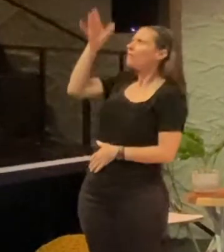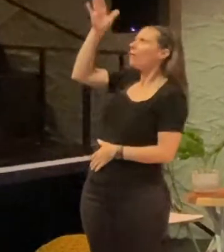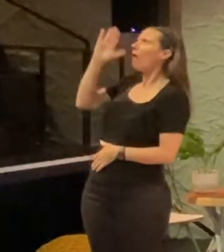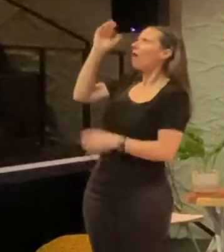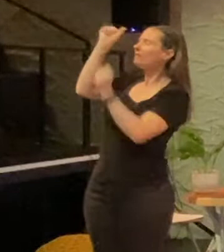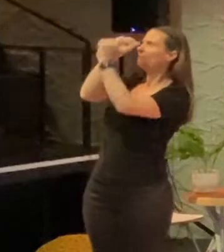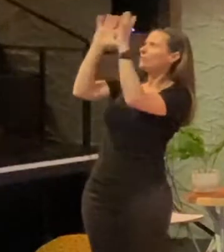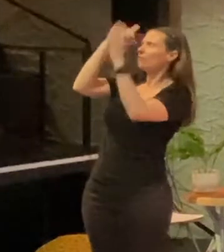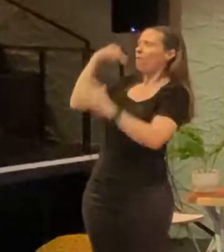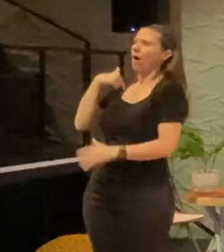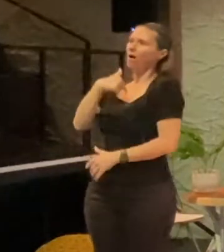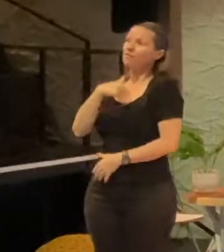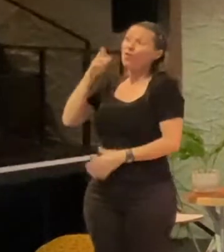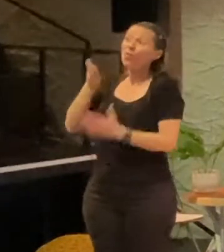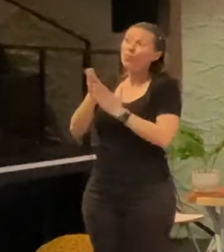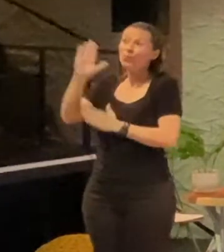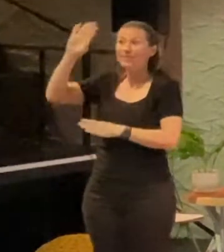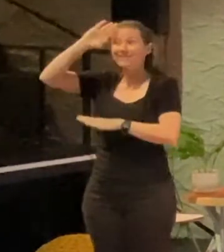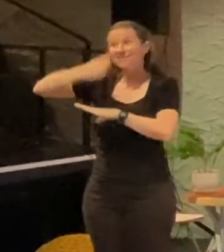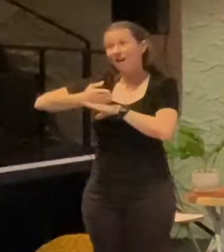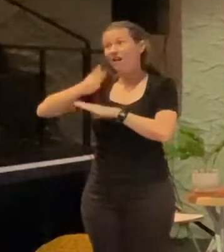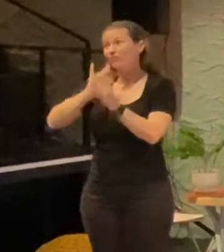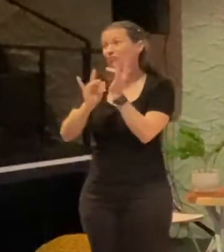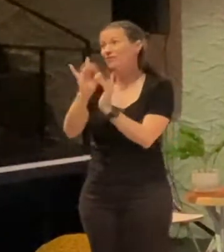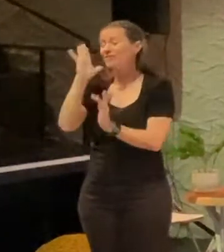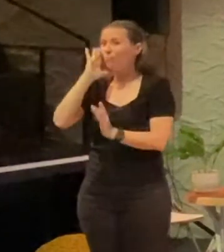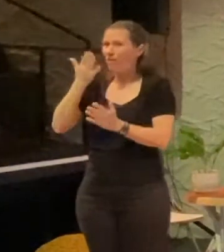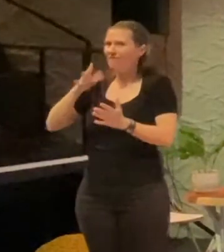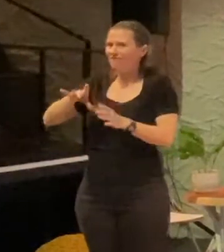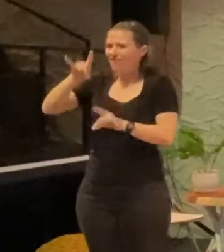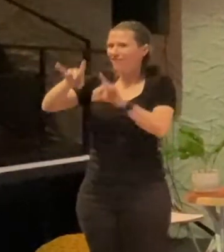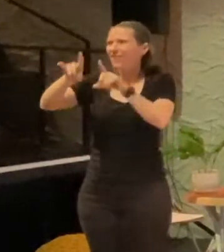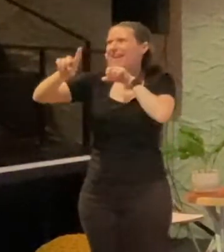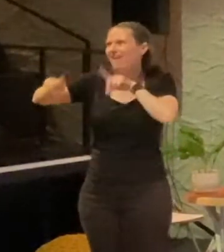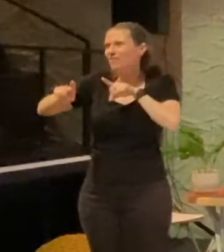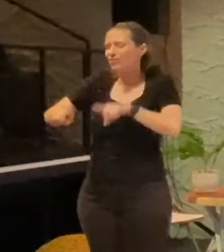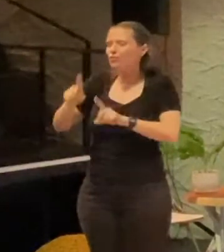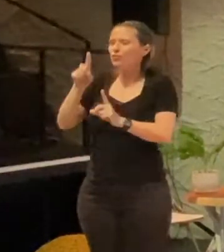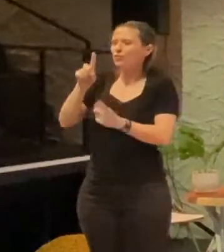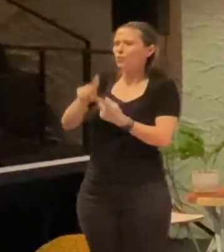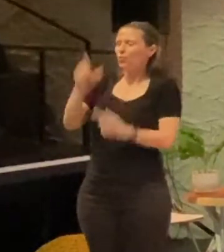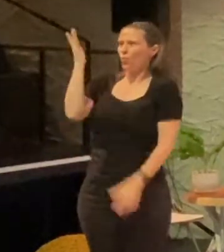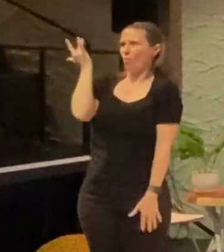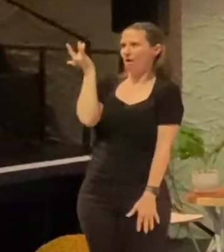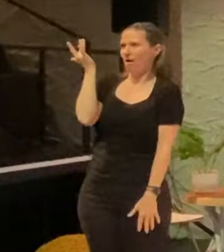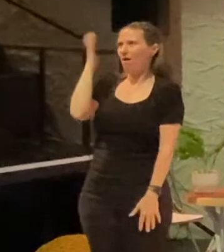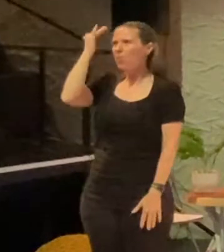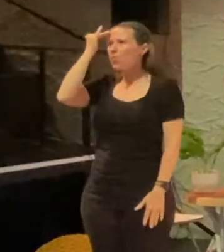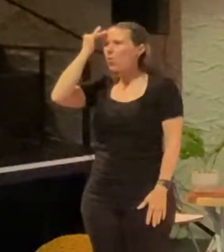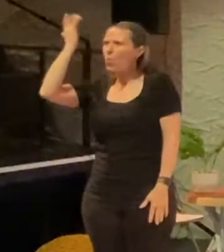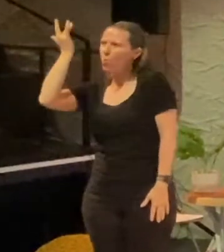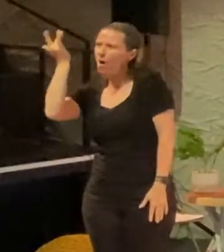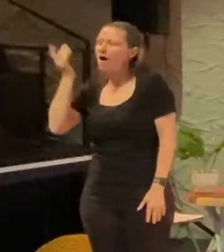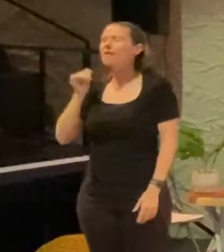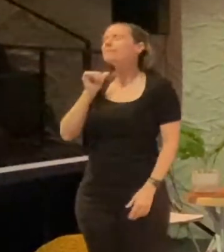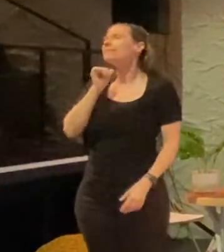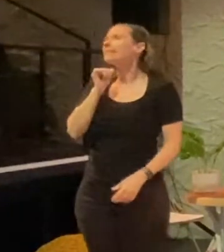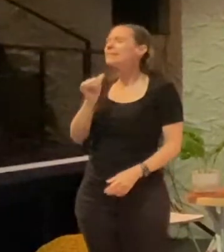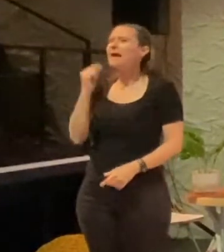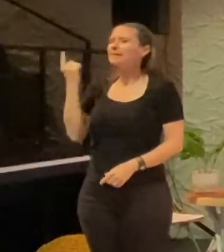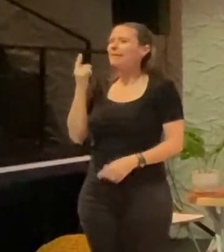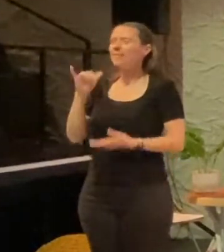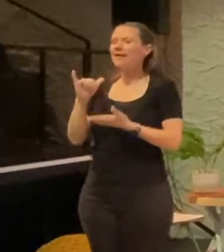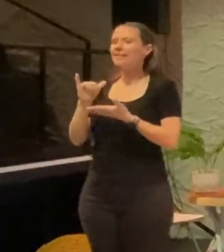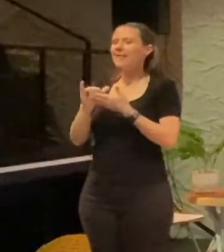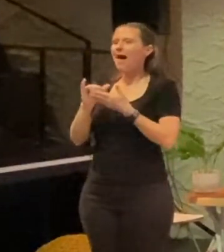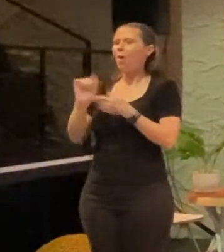really through His Son, Jesus, that we'll have answers to why. will know lie. And it won't be just something that gets you up